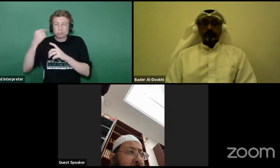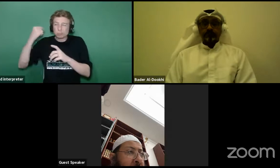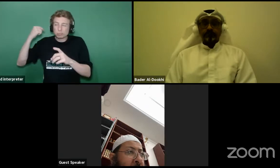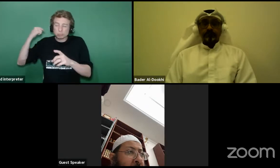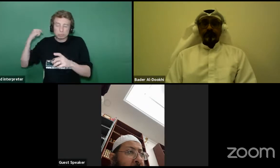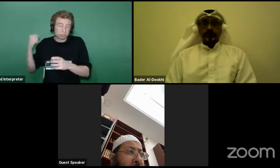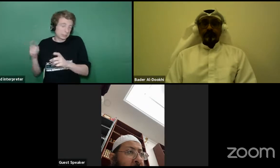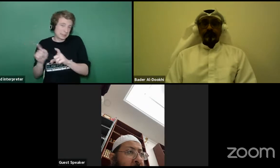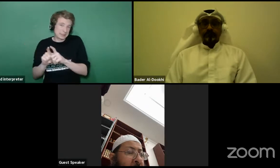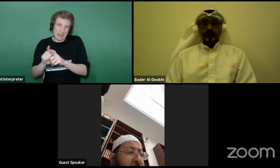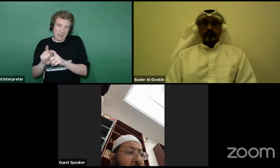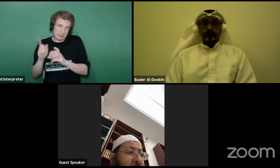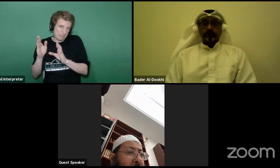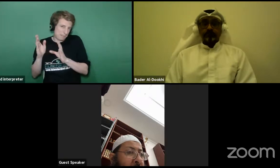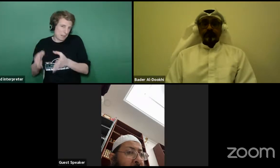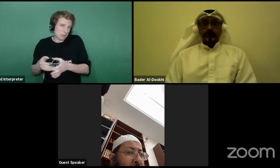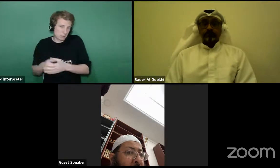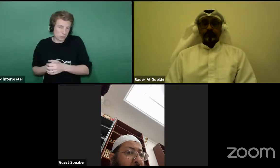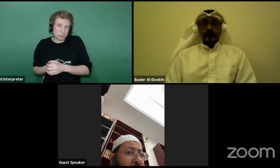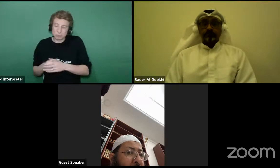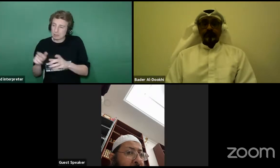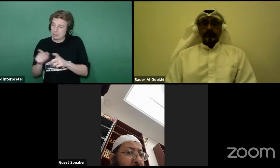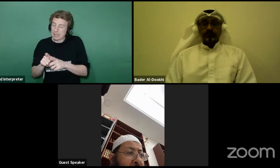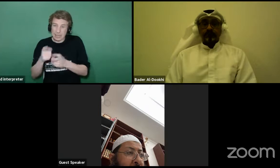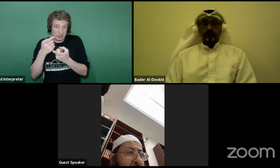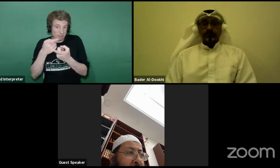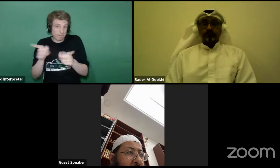them, it was obligated upon us.